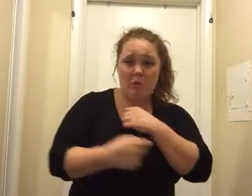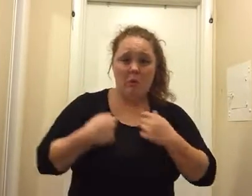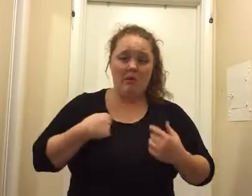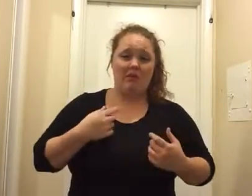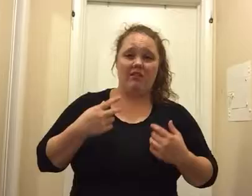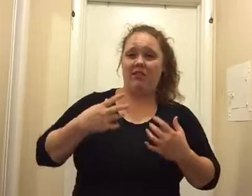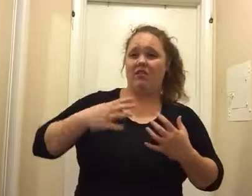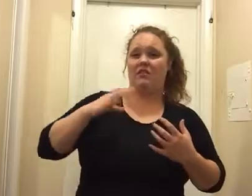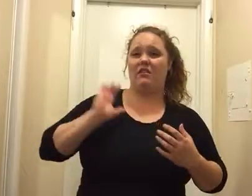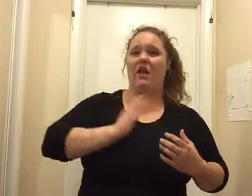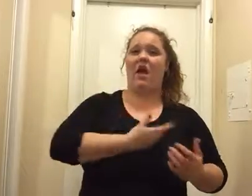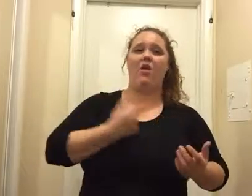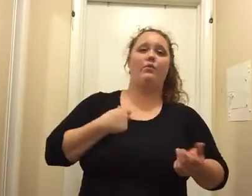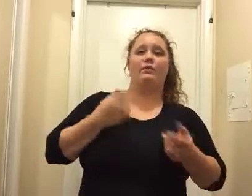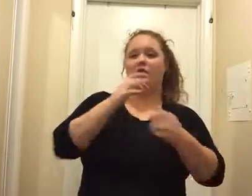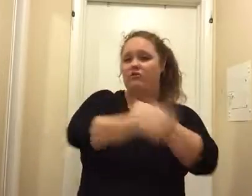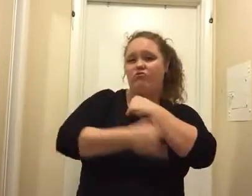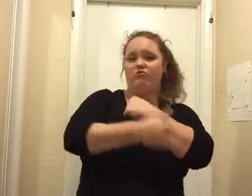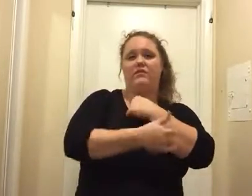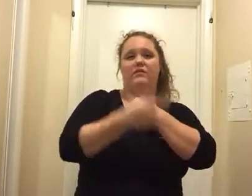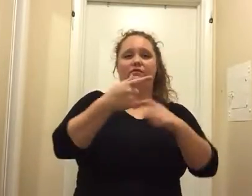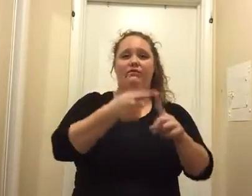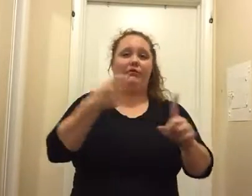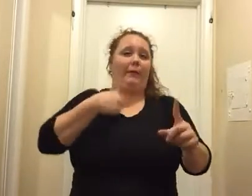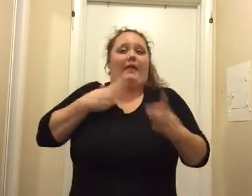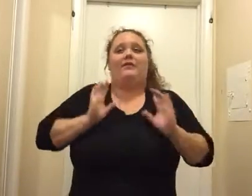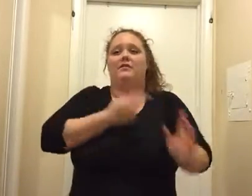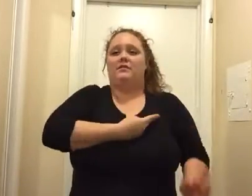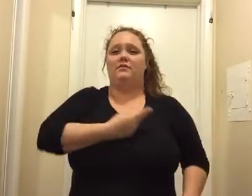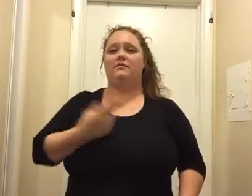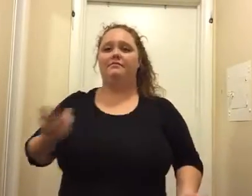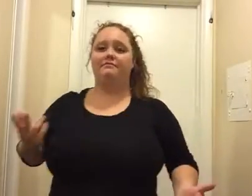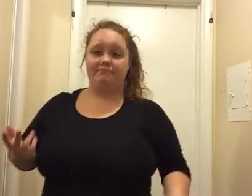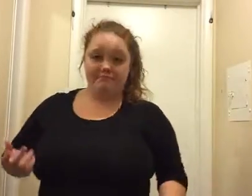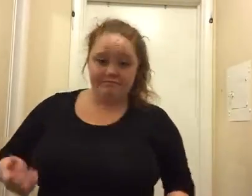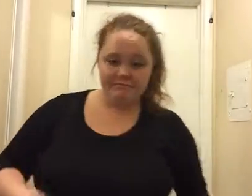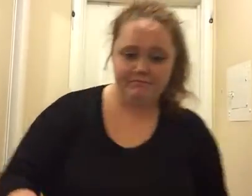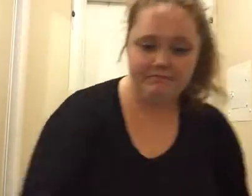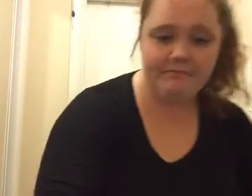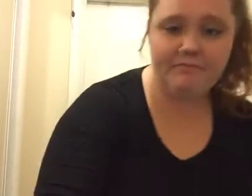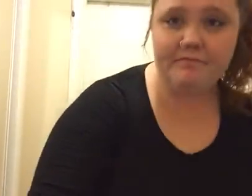much unrealized potential. This American